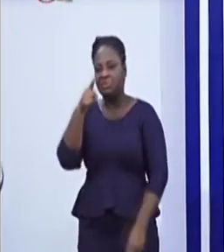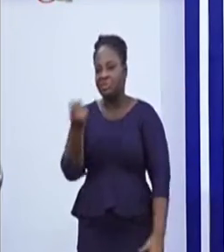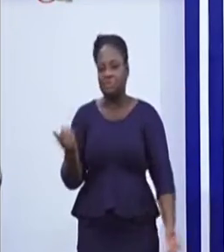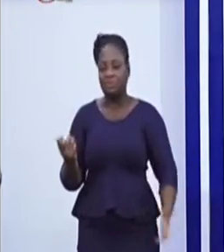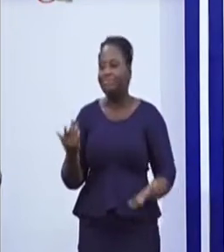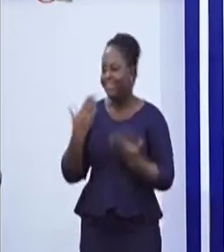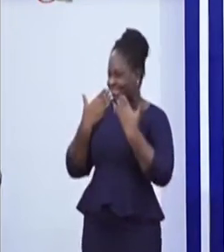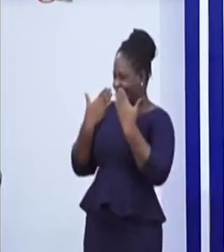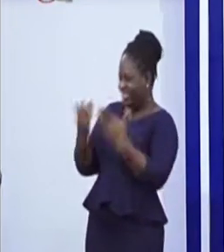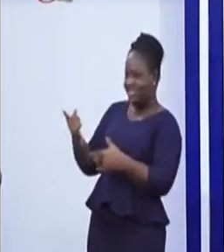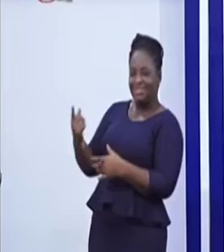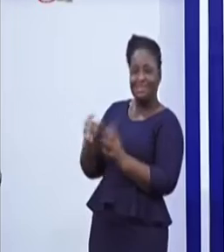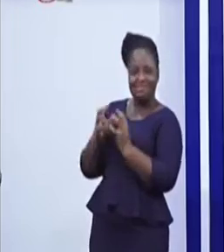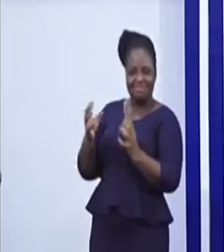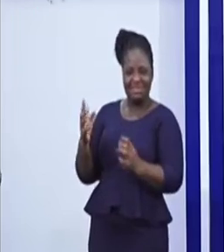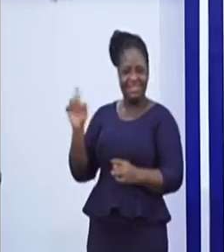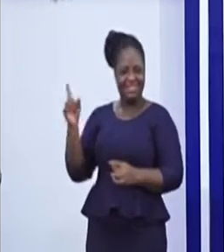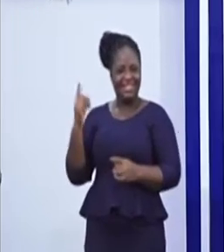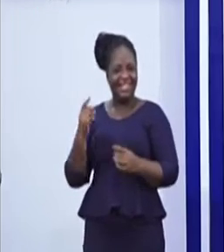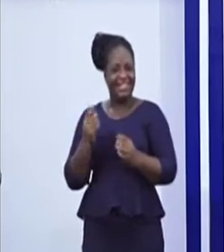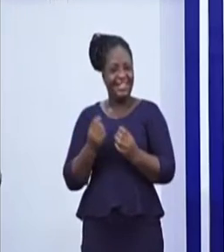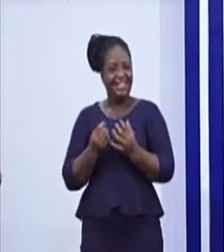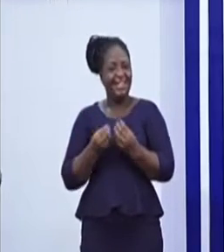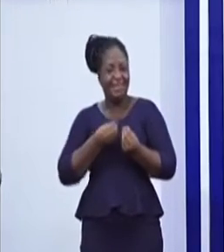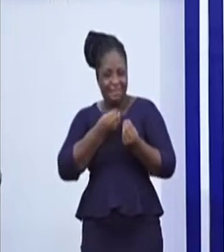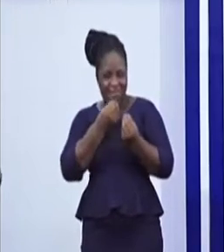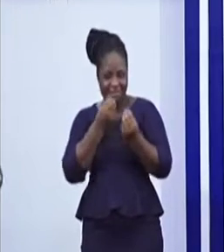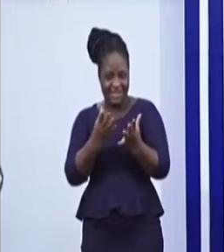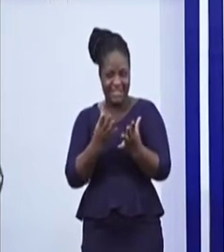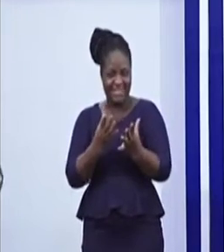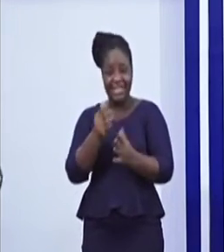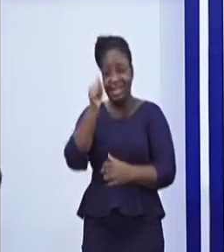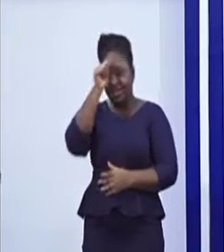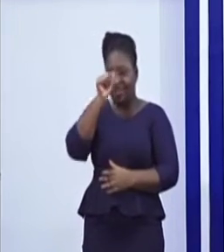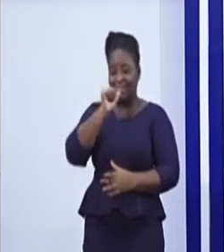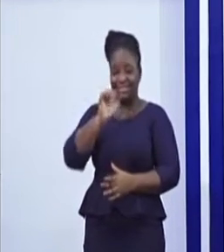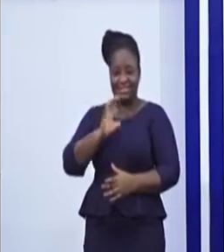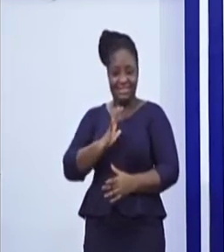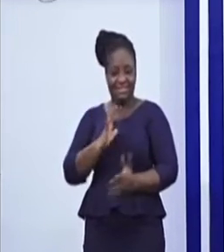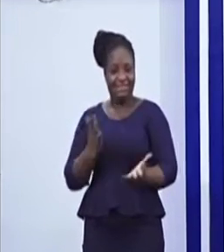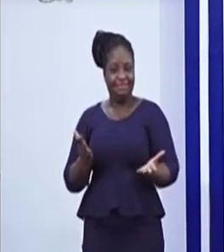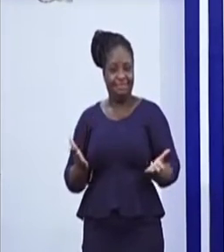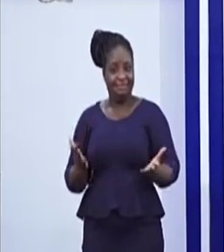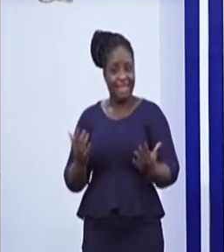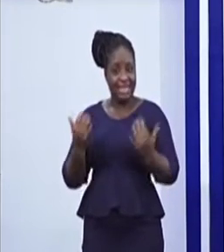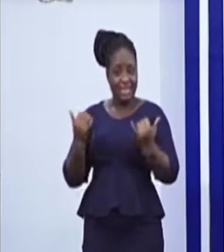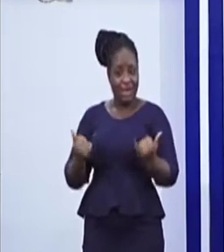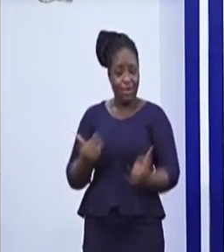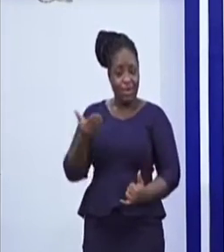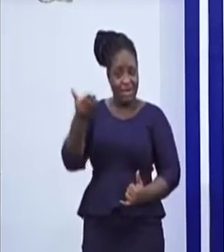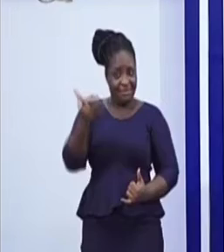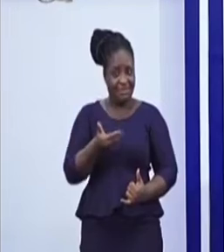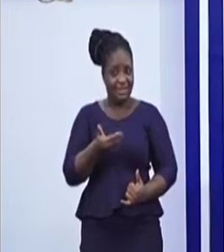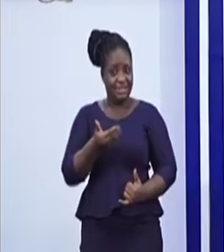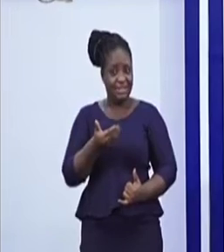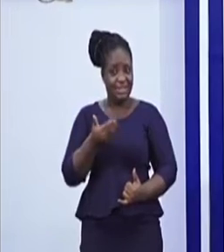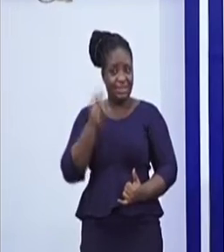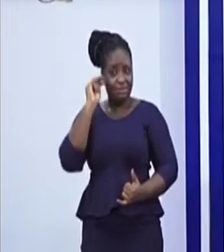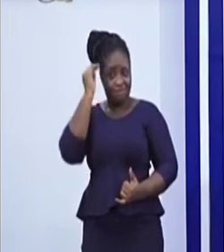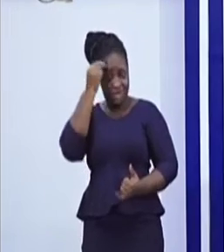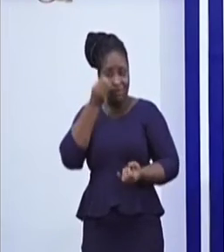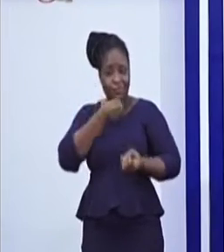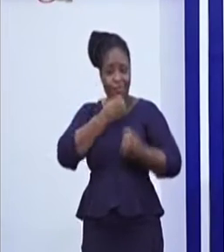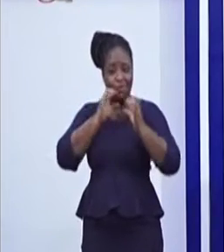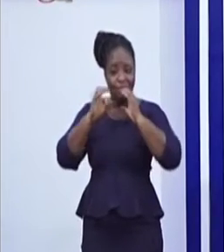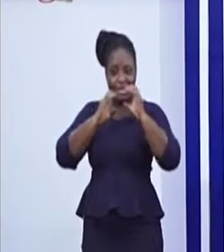thank you for that quick update. Distinguished guests, ladies and gentlemen, shortly, I would invite the minister responsible for communications